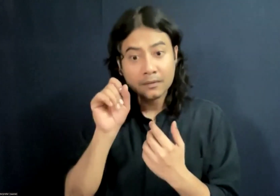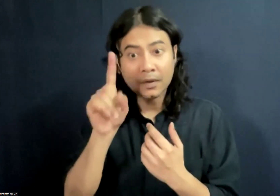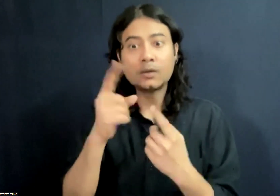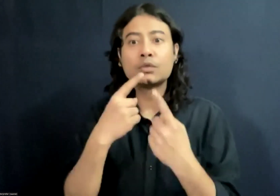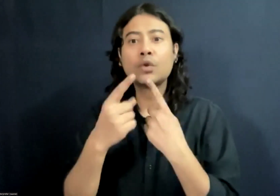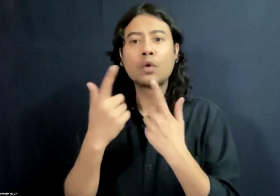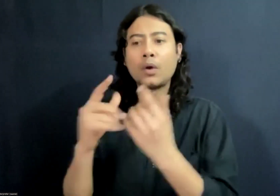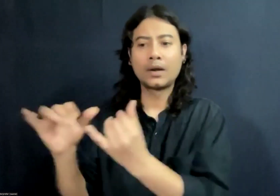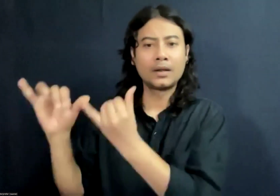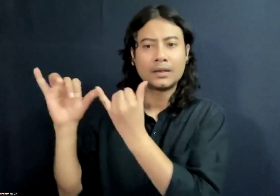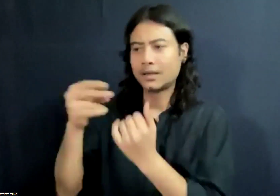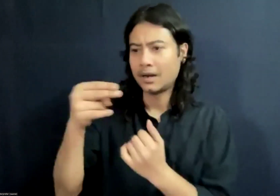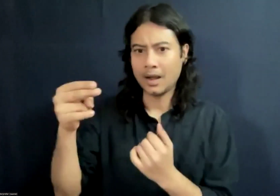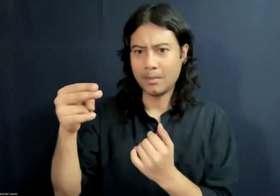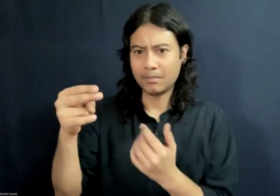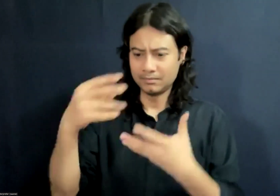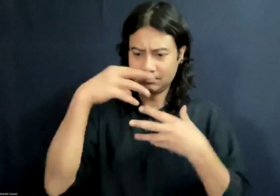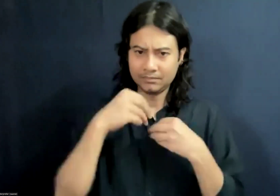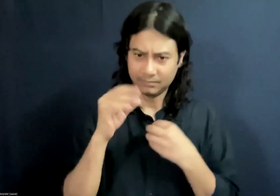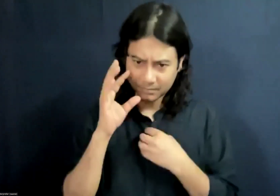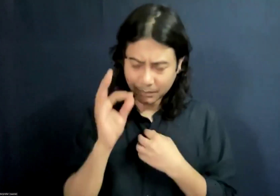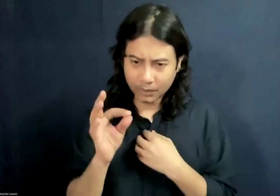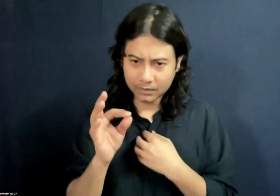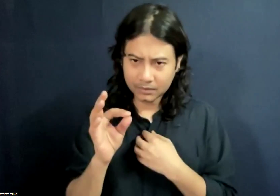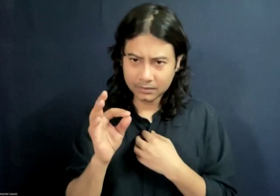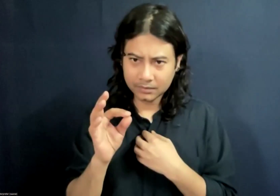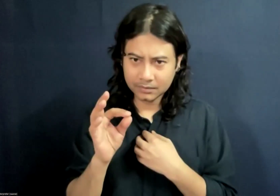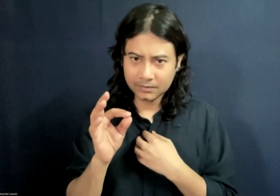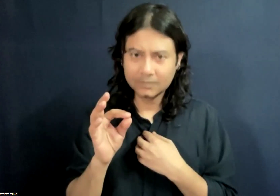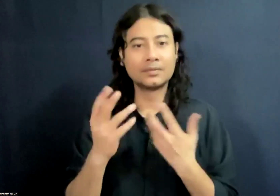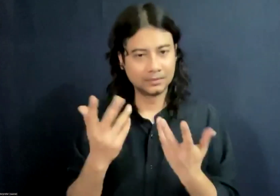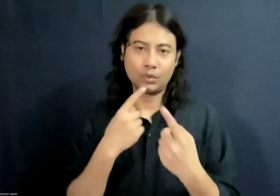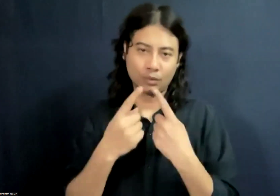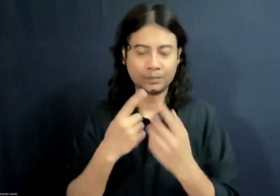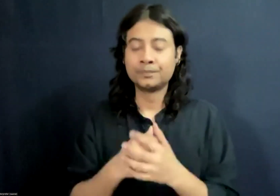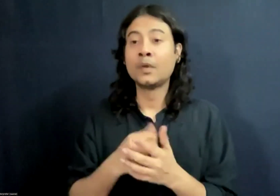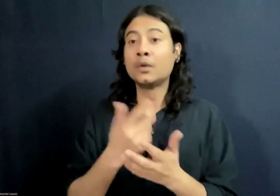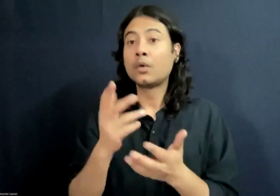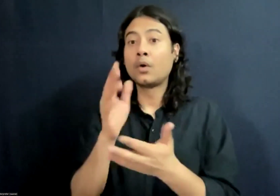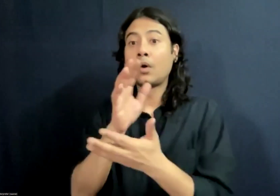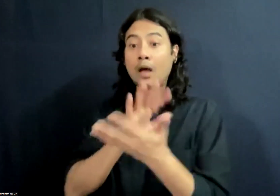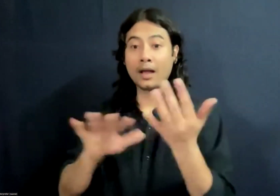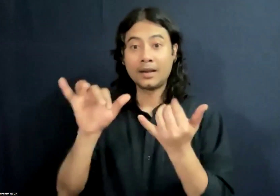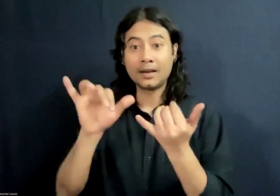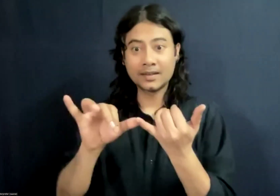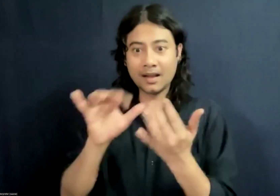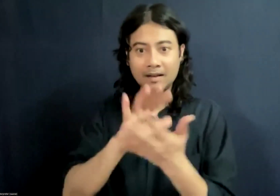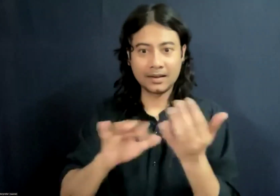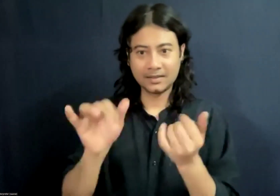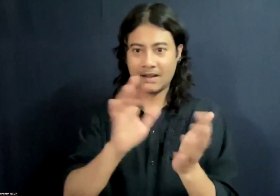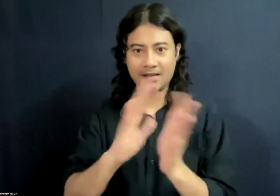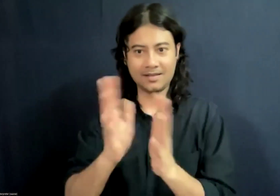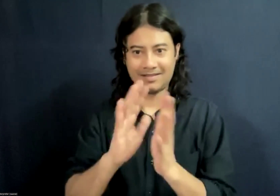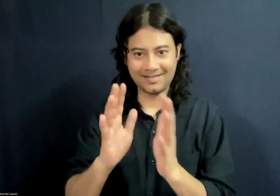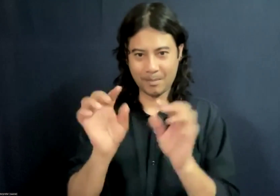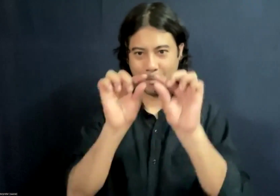Yeah, we all know that. This Hare Krishna mantra comes from Chaitanya Mahaprabhu. So he has told us